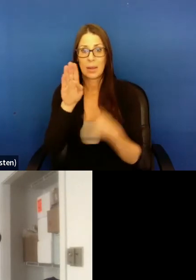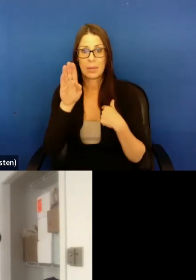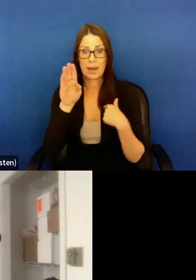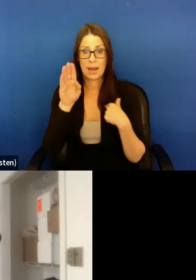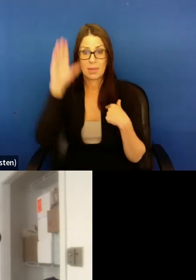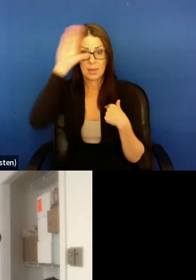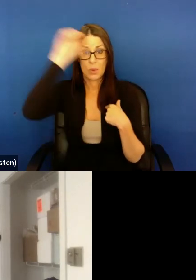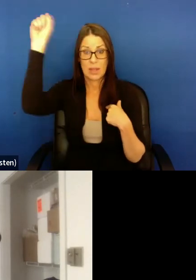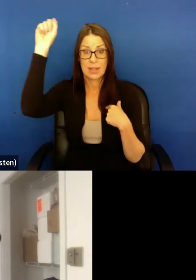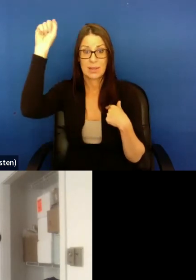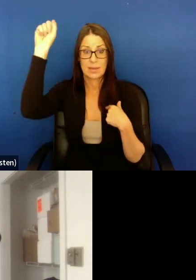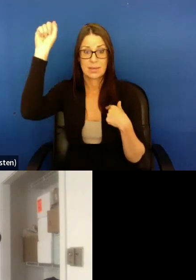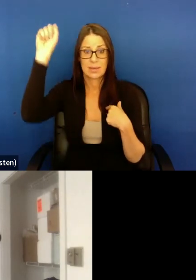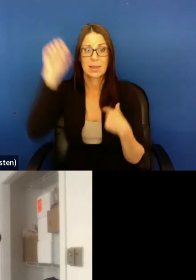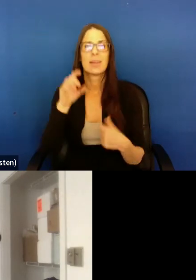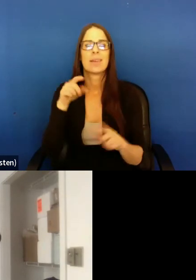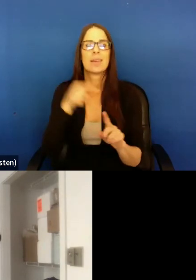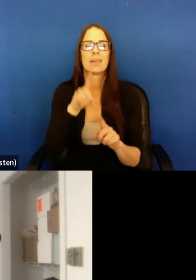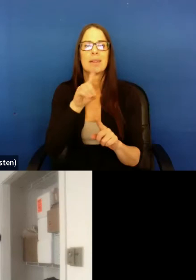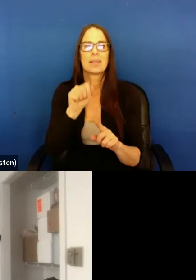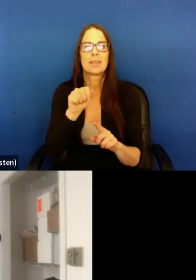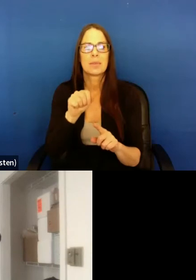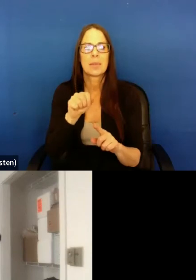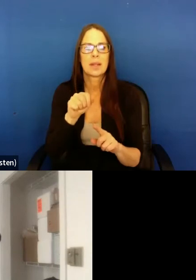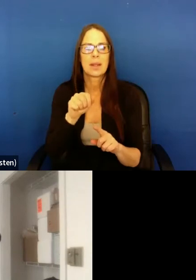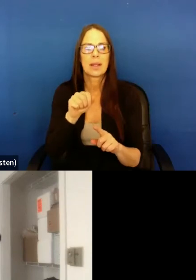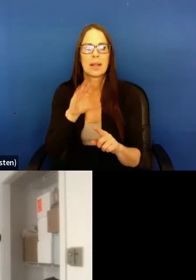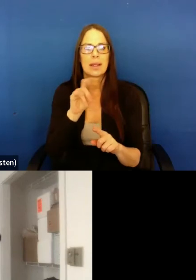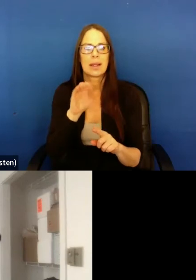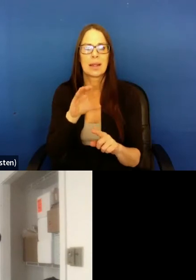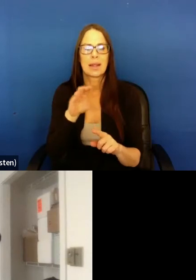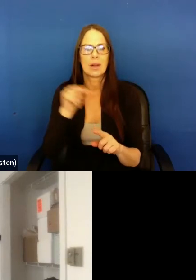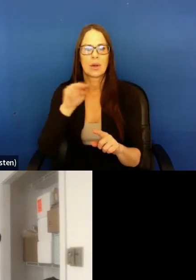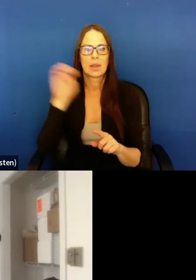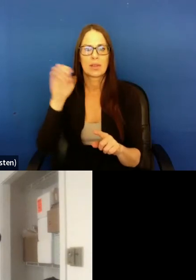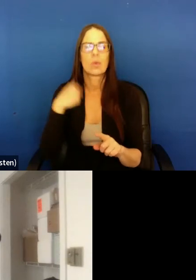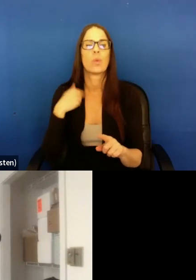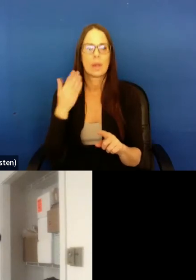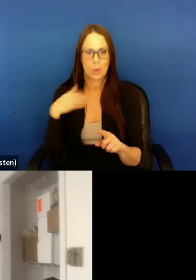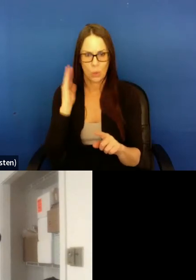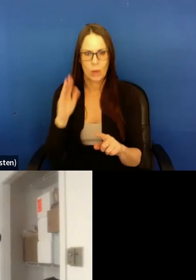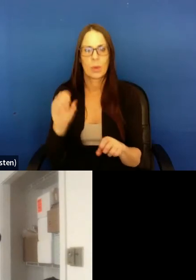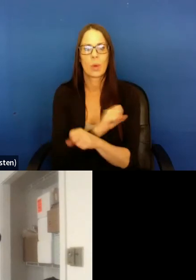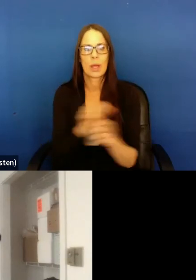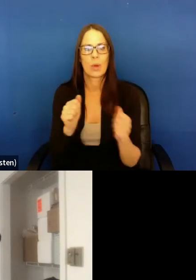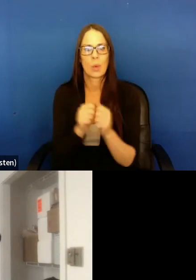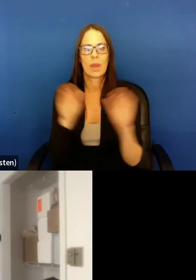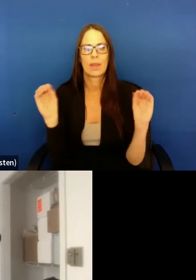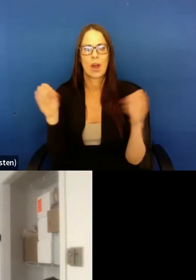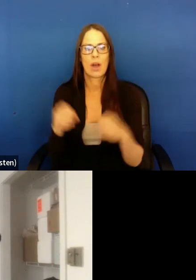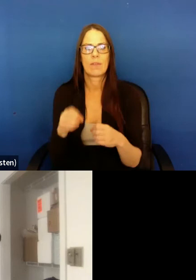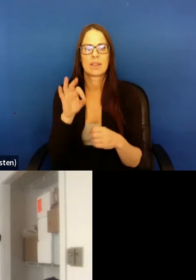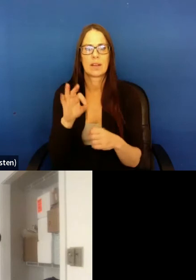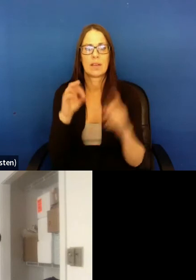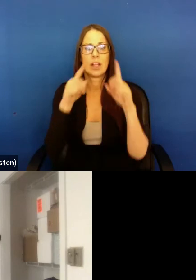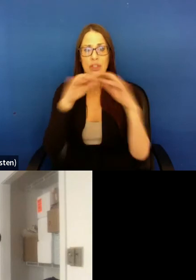of, it's a disability club at Northeastern. We are going to be working with the Office of Diversity, Equity,